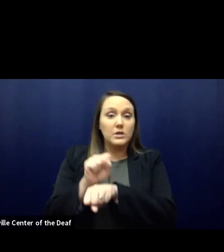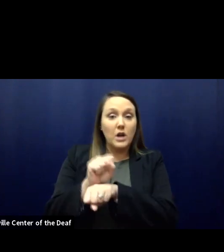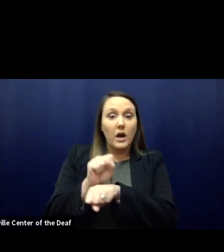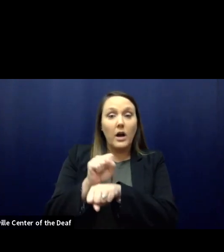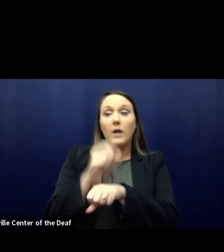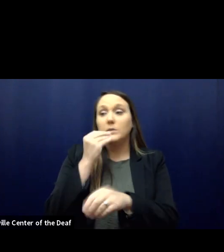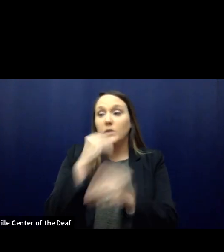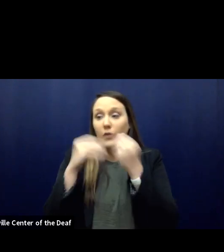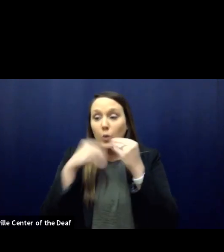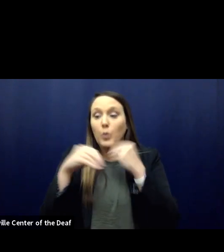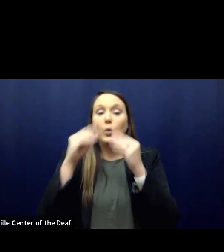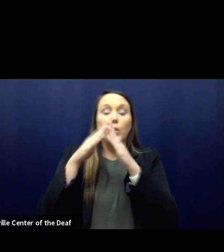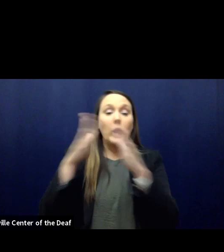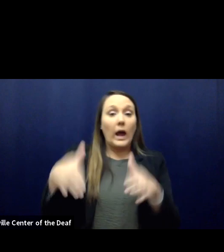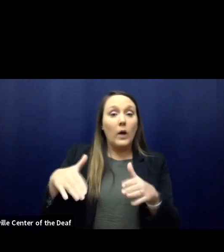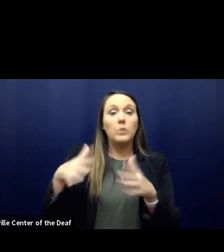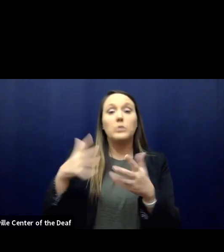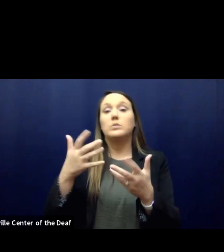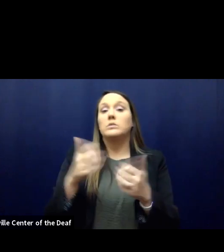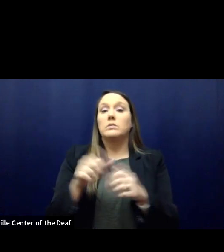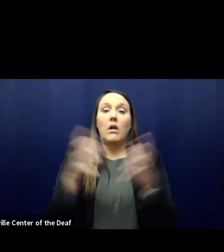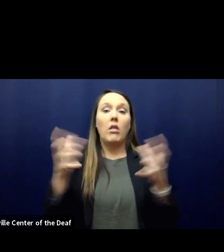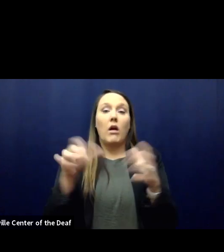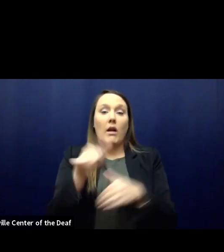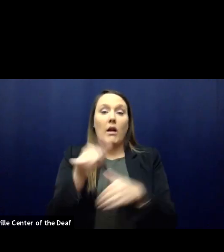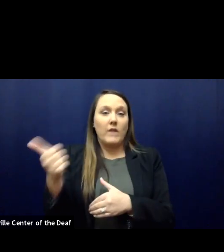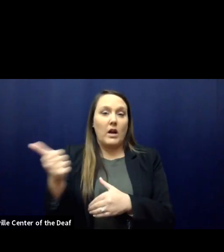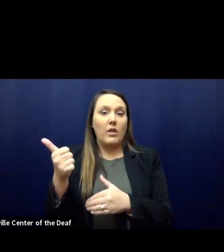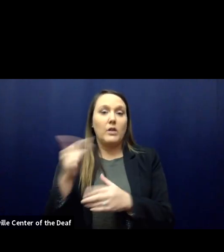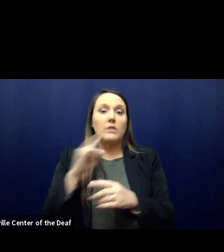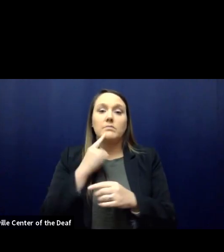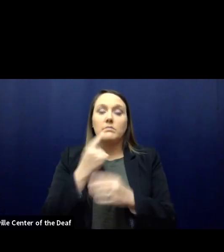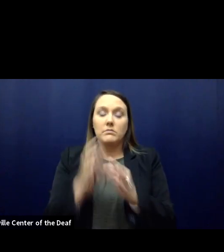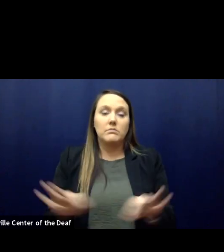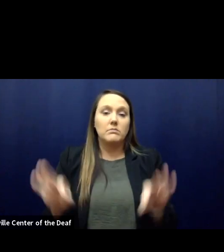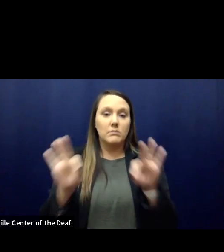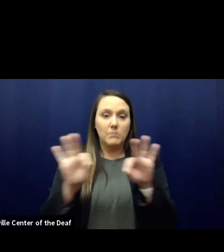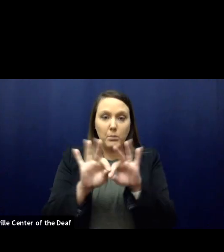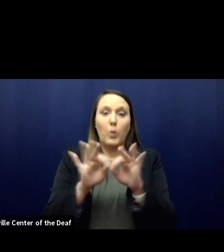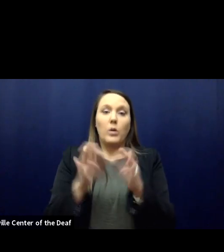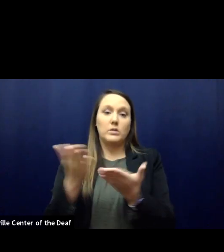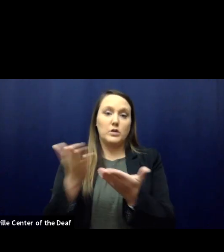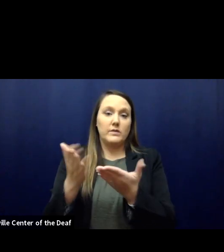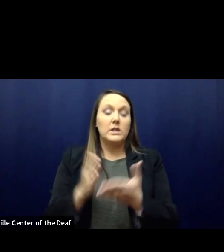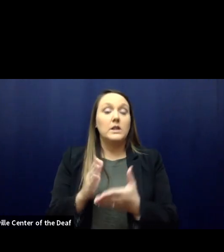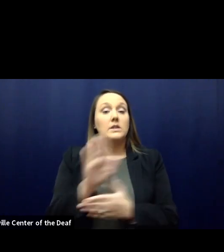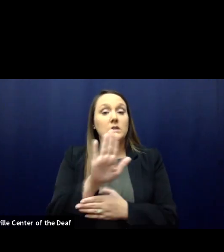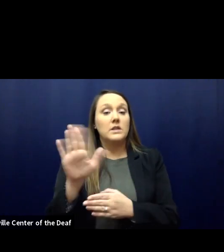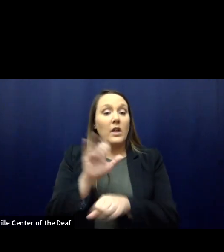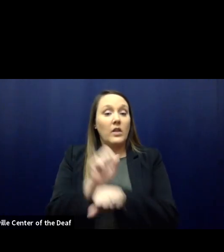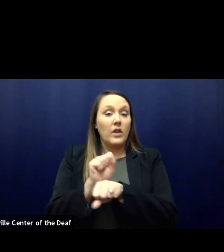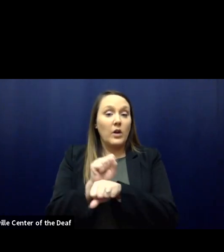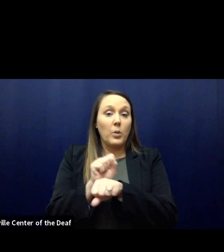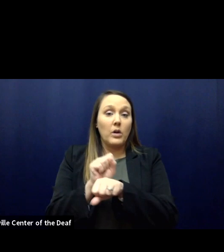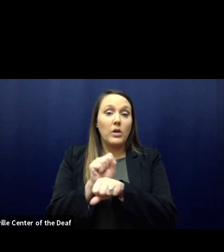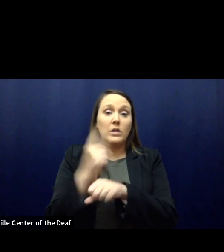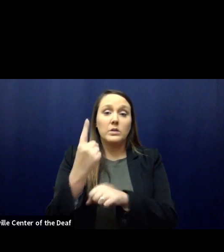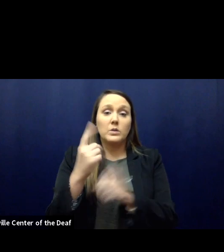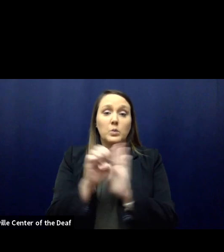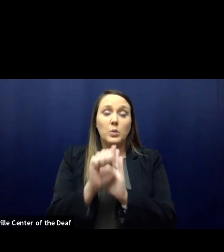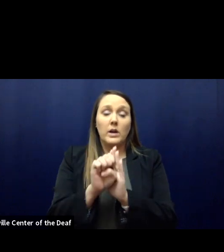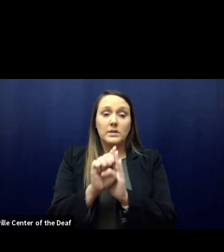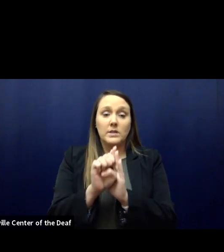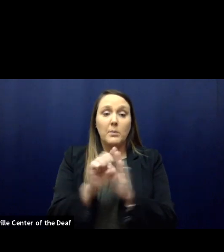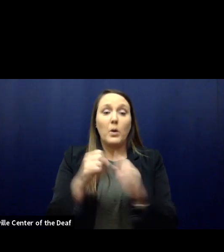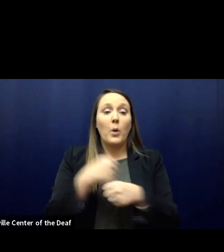food, housing, and many other crucial resources and services. Their selfless work is just one example of what makes